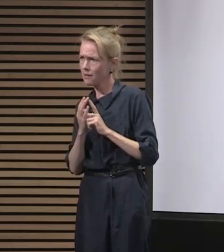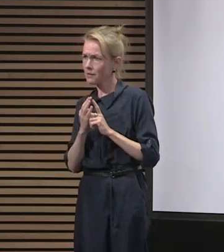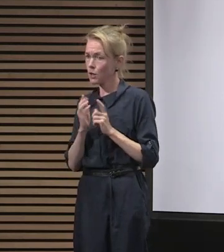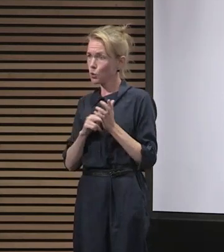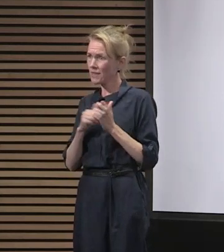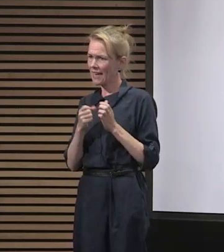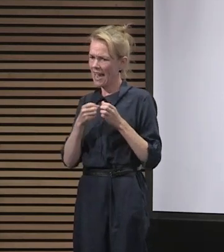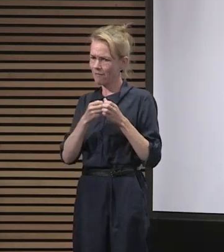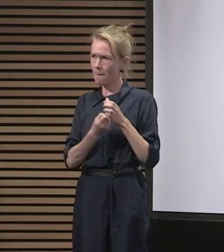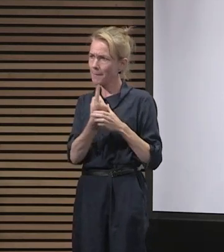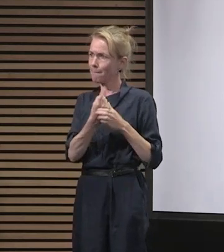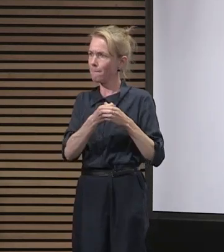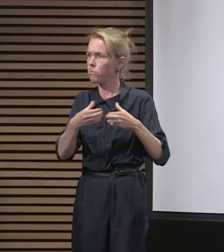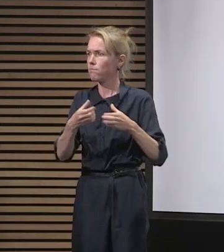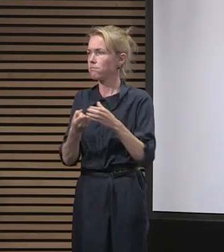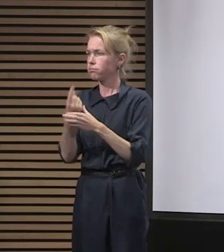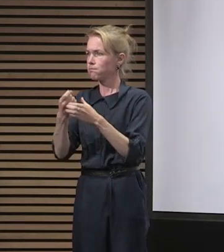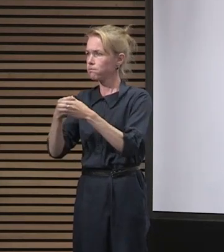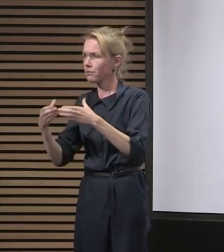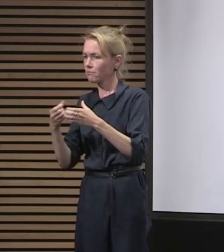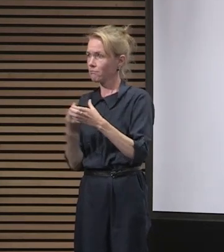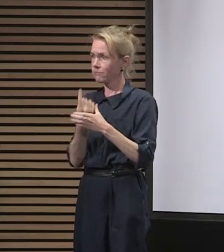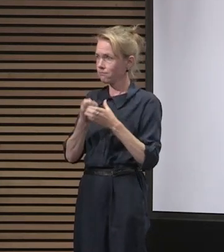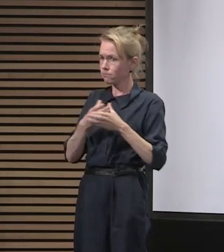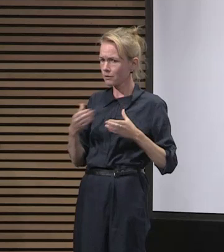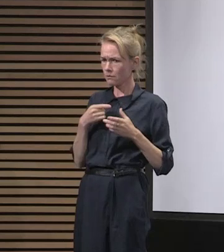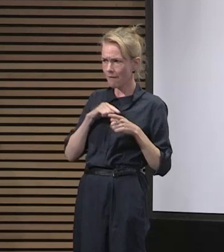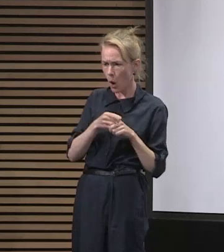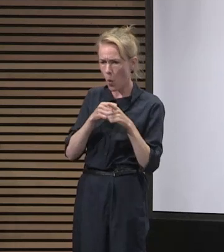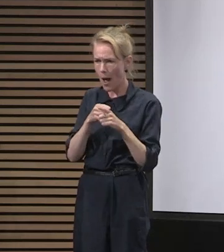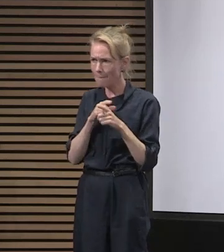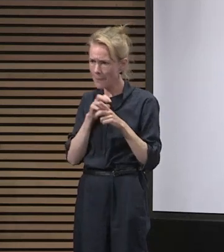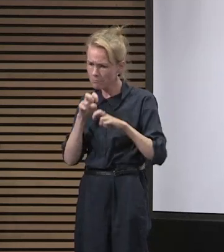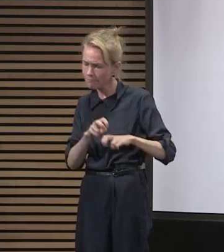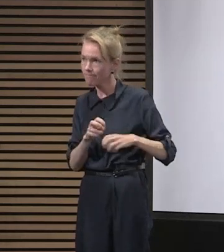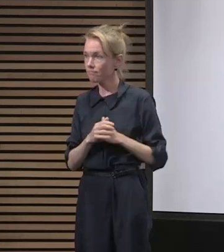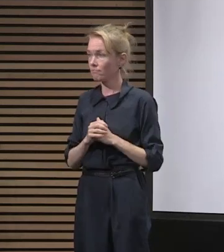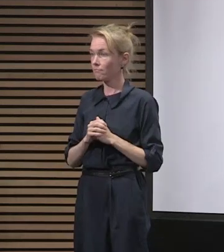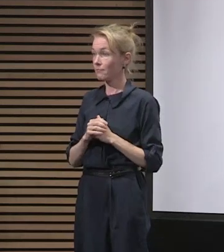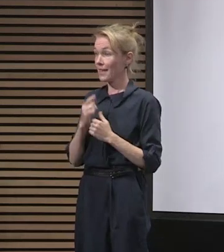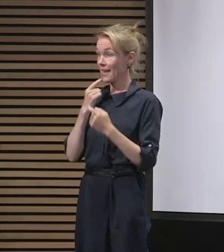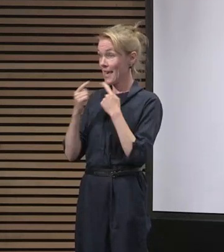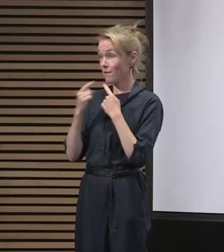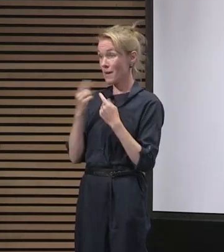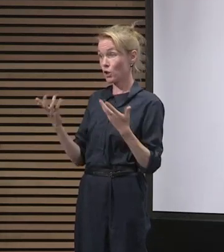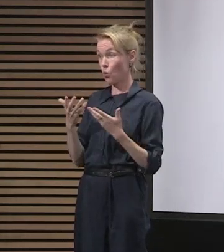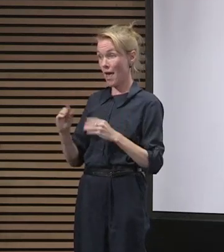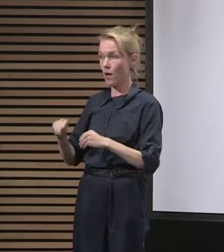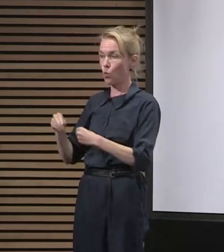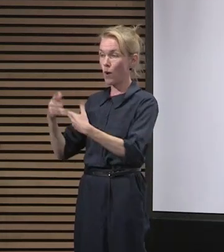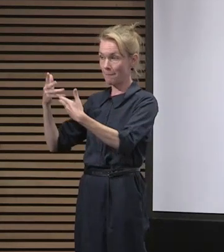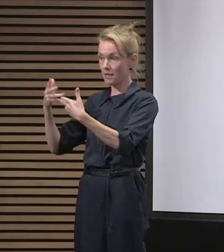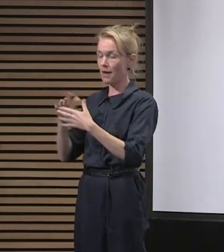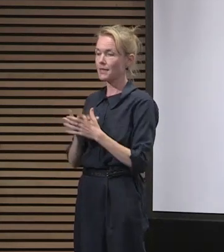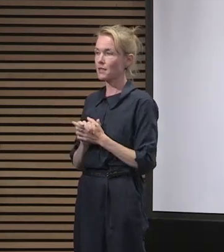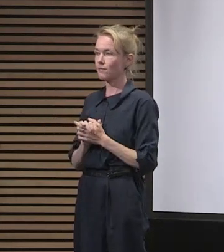of COVID-19 infection. We are reporting those on our website, and the